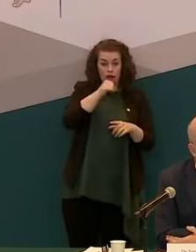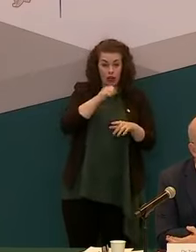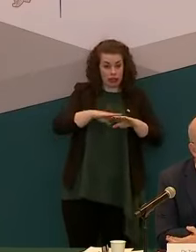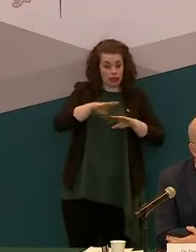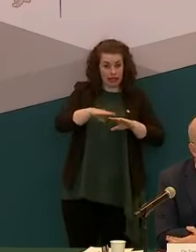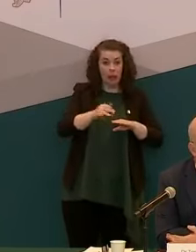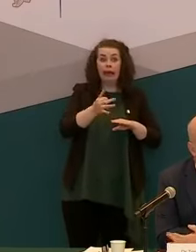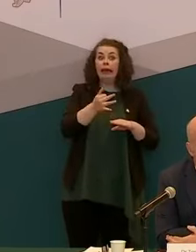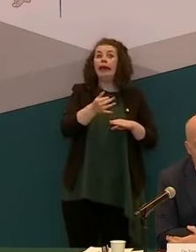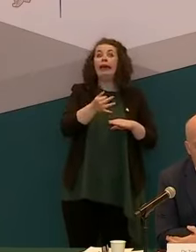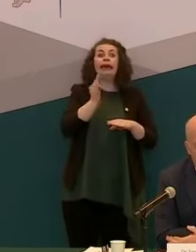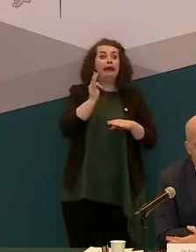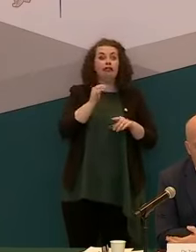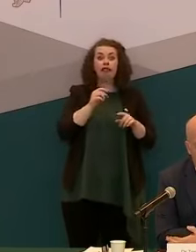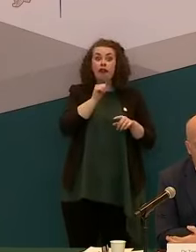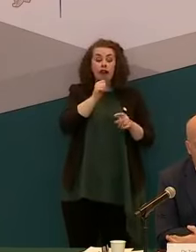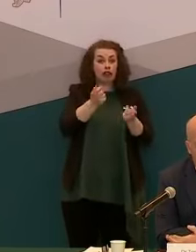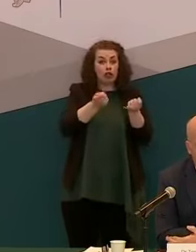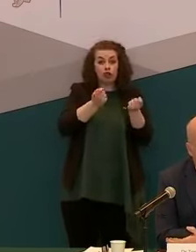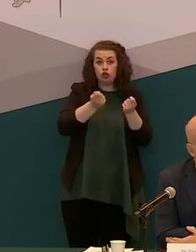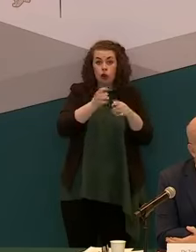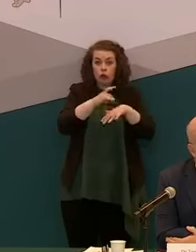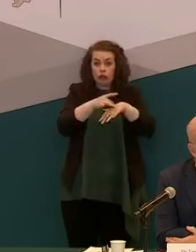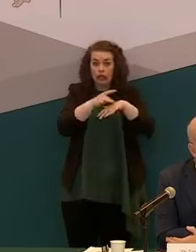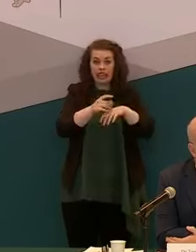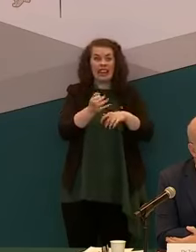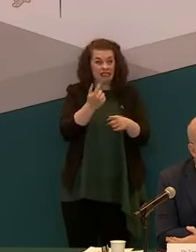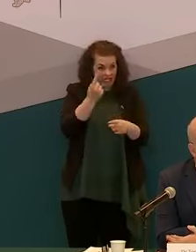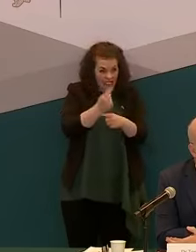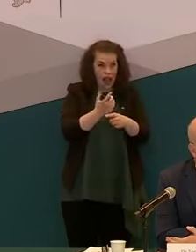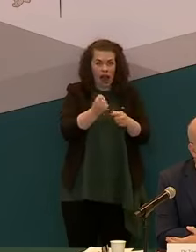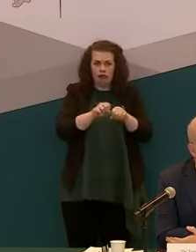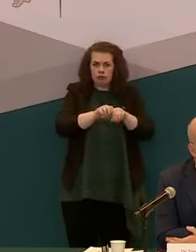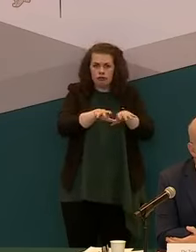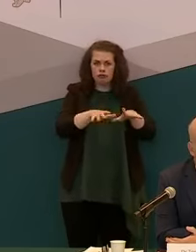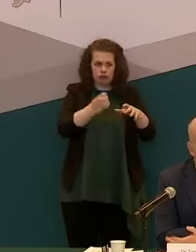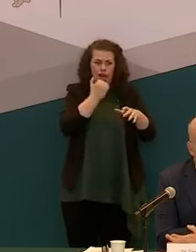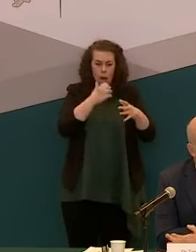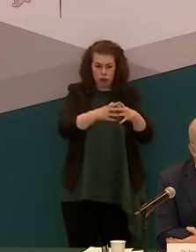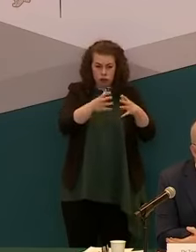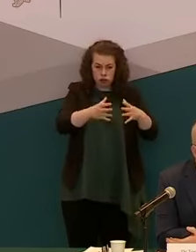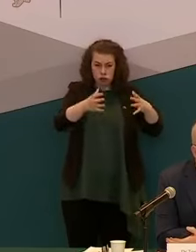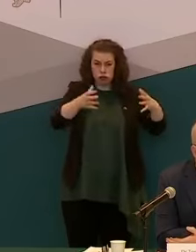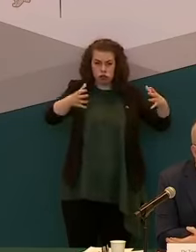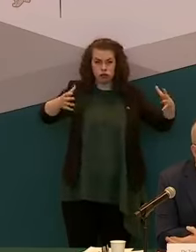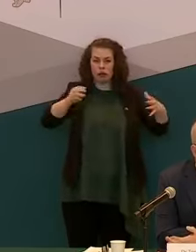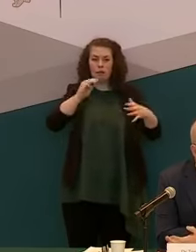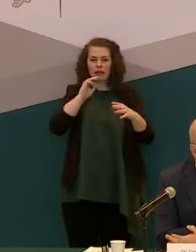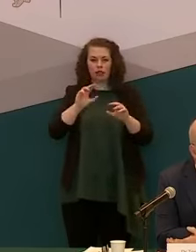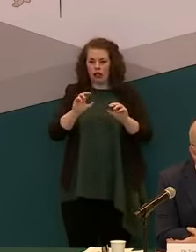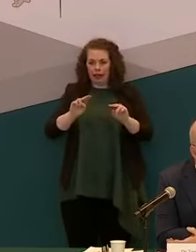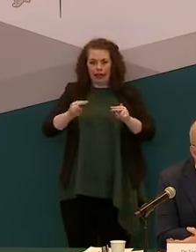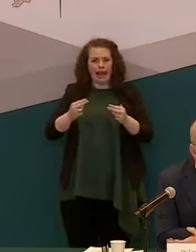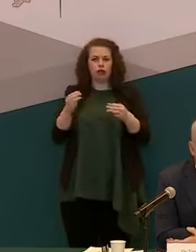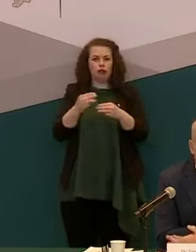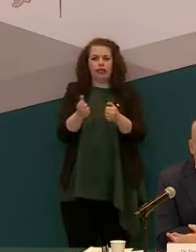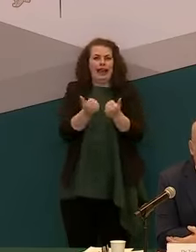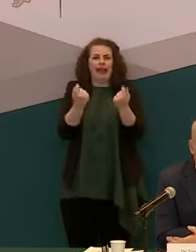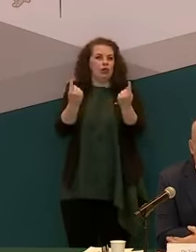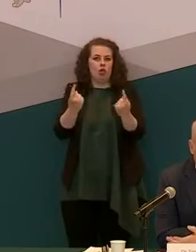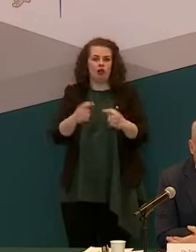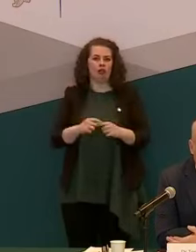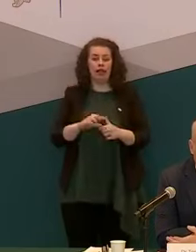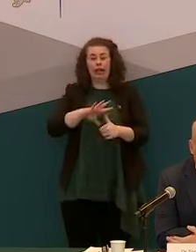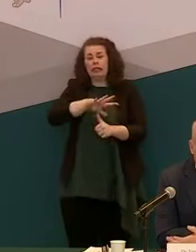don't have this infection, if we have this infection in the community, spreading in the way that it was, nobody's protected, particularly our vulnerable. So the